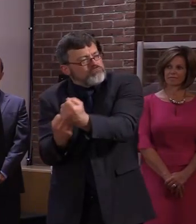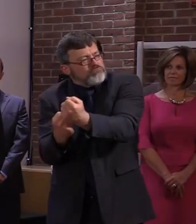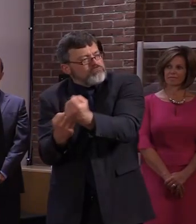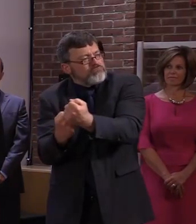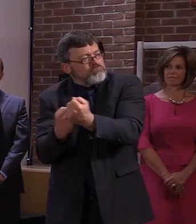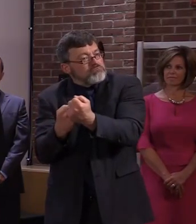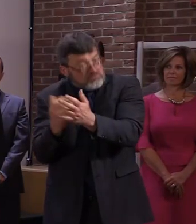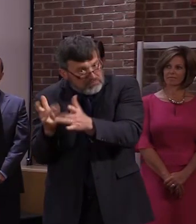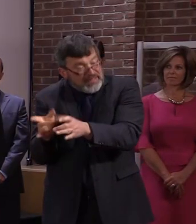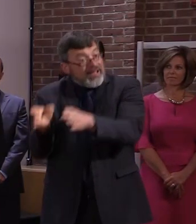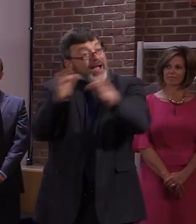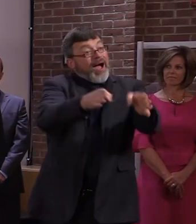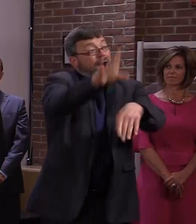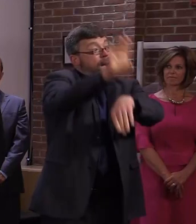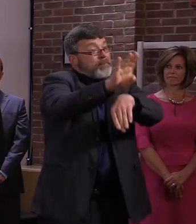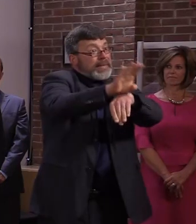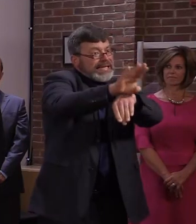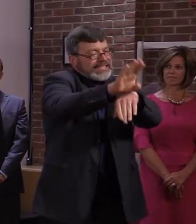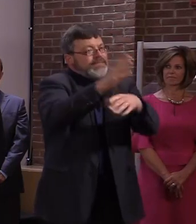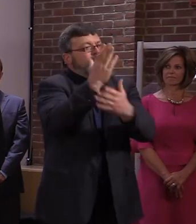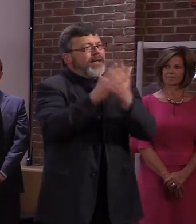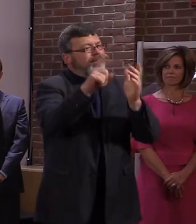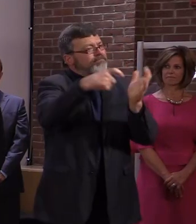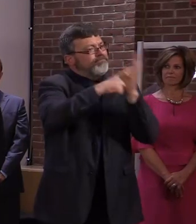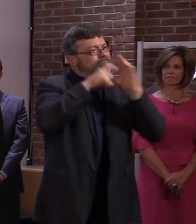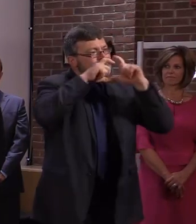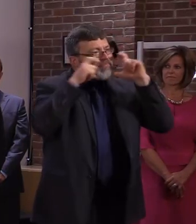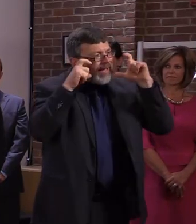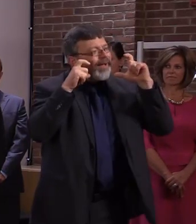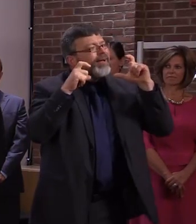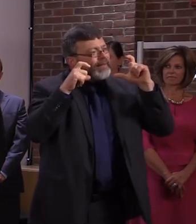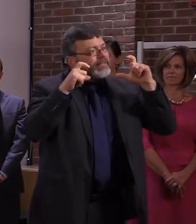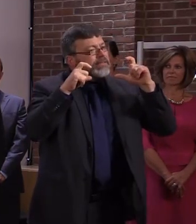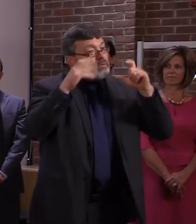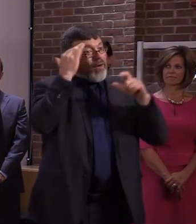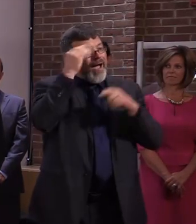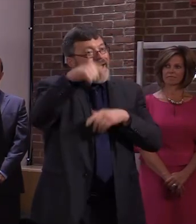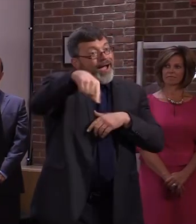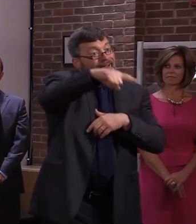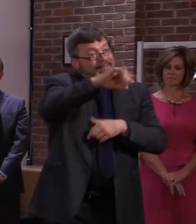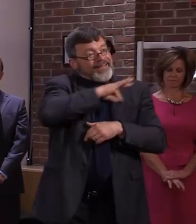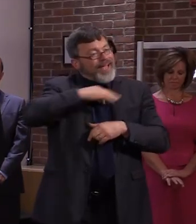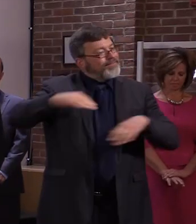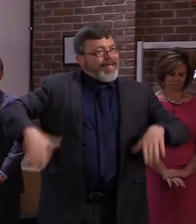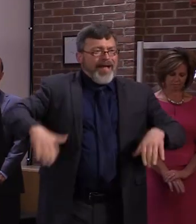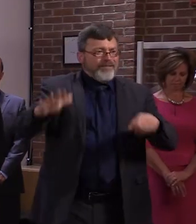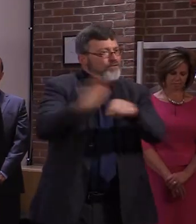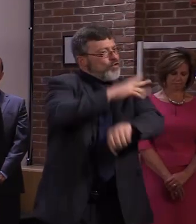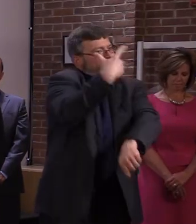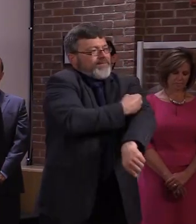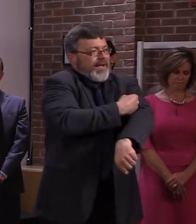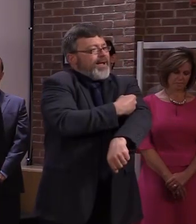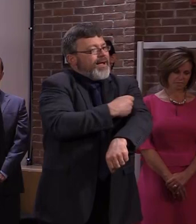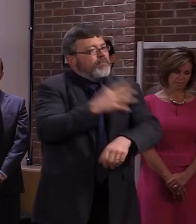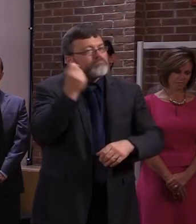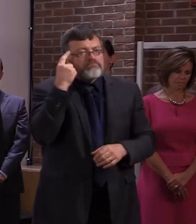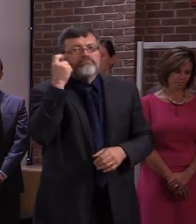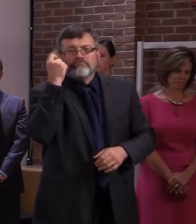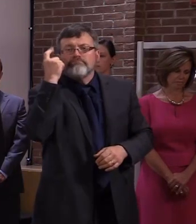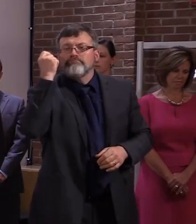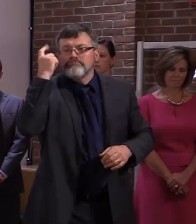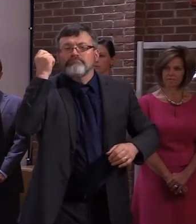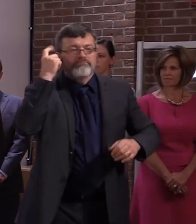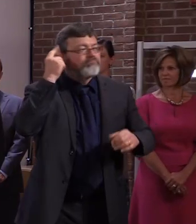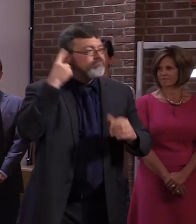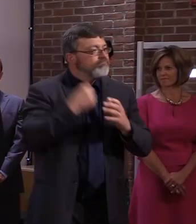in place while they wait for all their employees to do the right thing and get vaccinated. But I want everyone